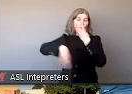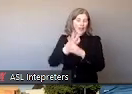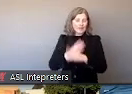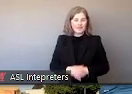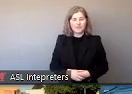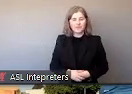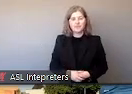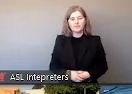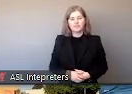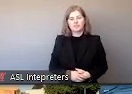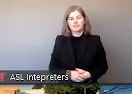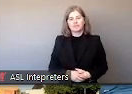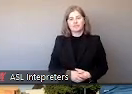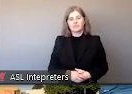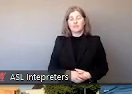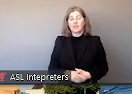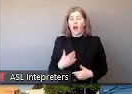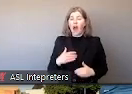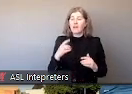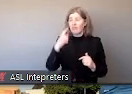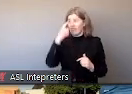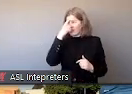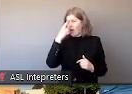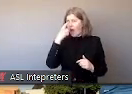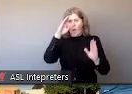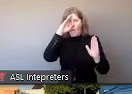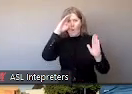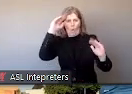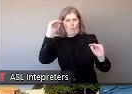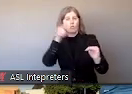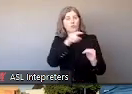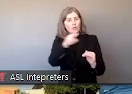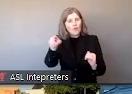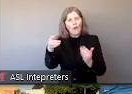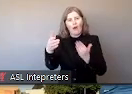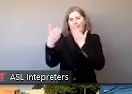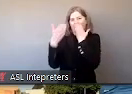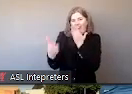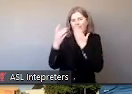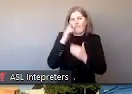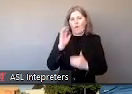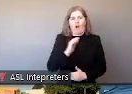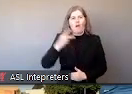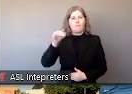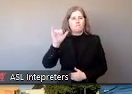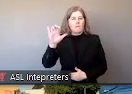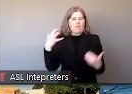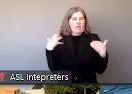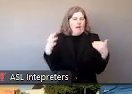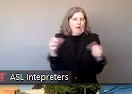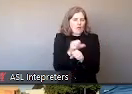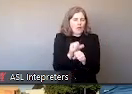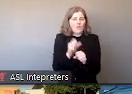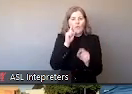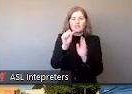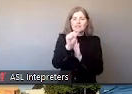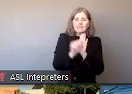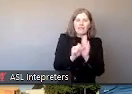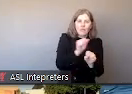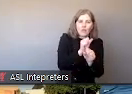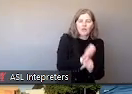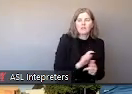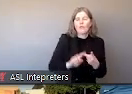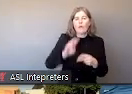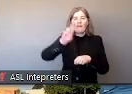think, I hope that all of you are thankful for our public health workers, for state officials, for the